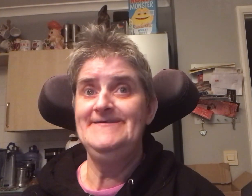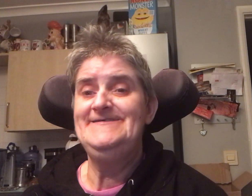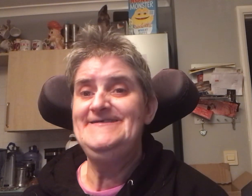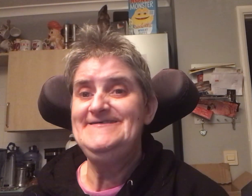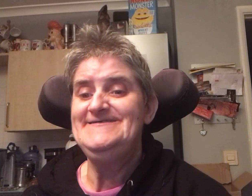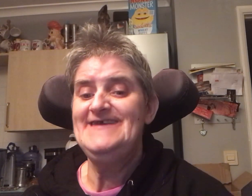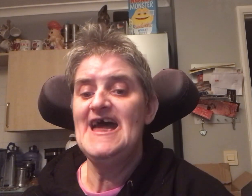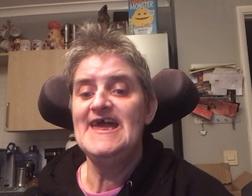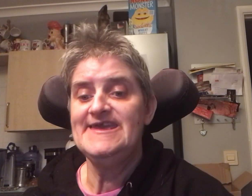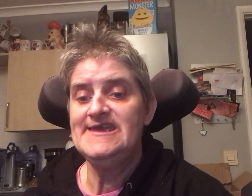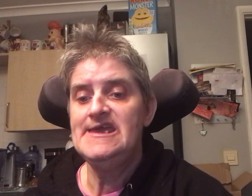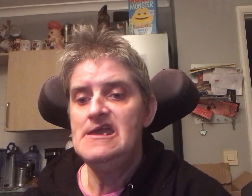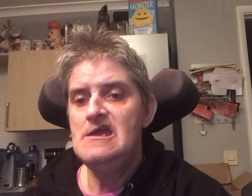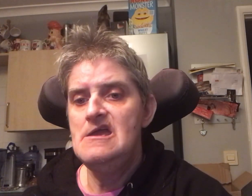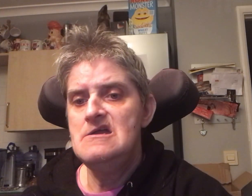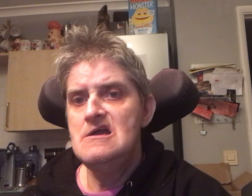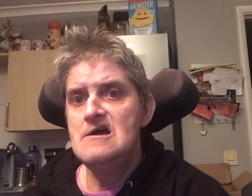Christmas Day.